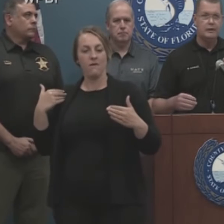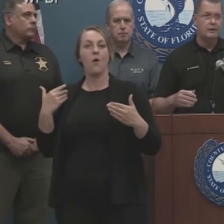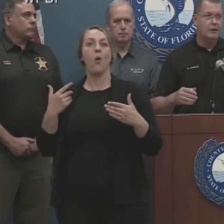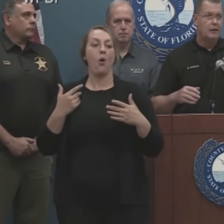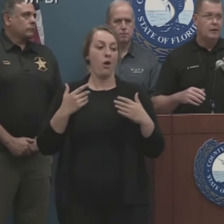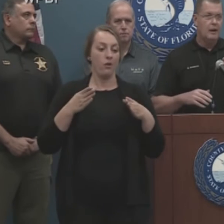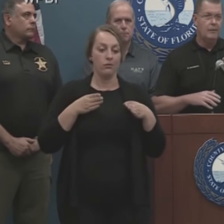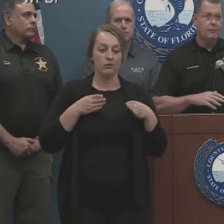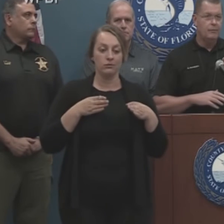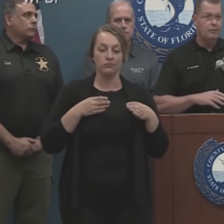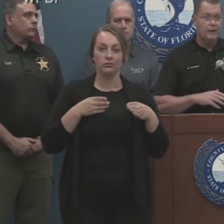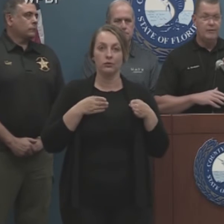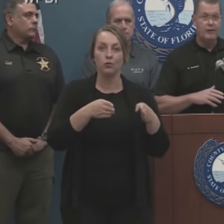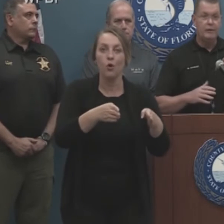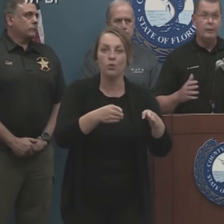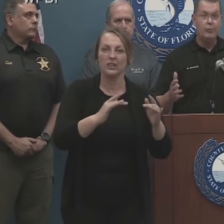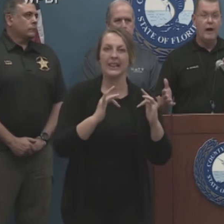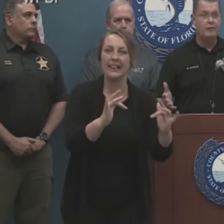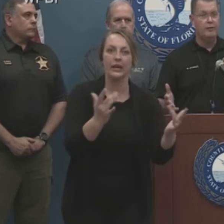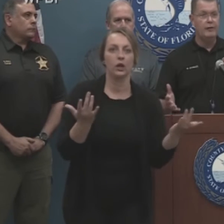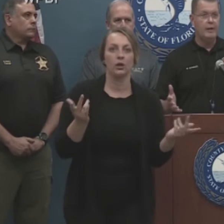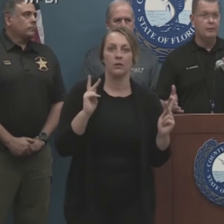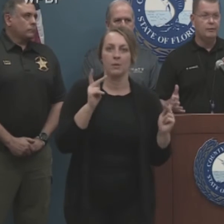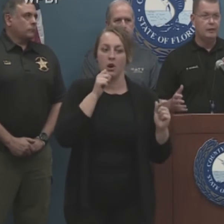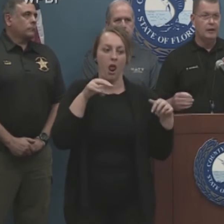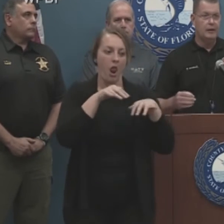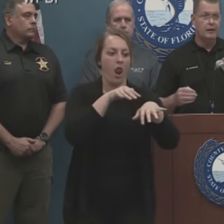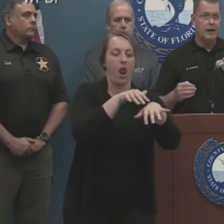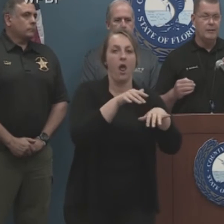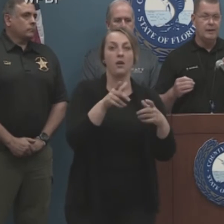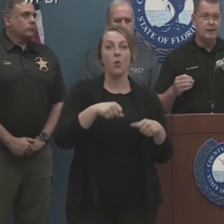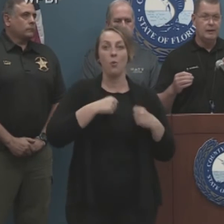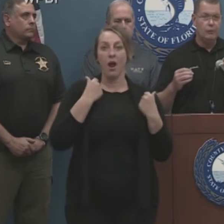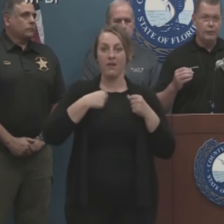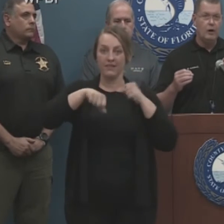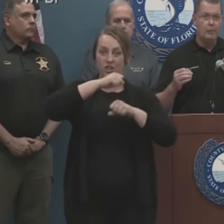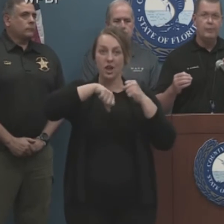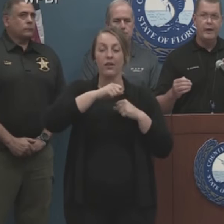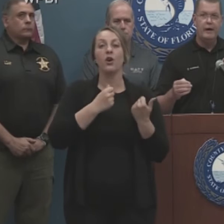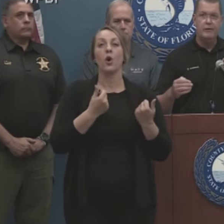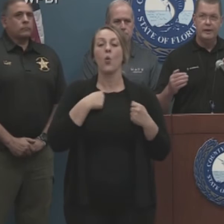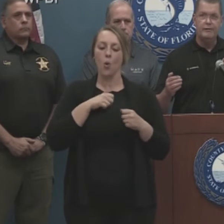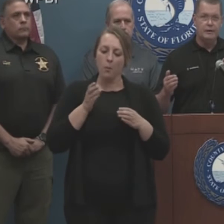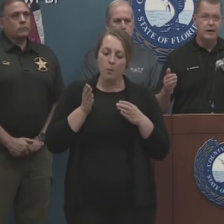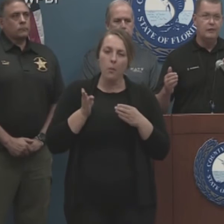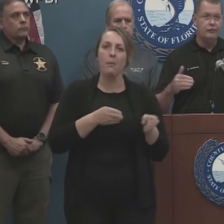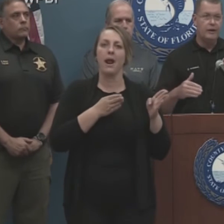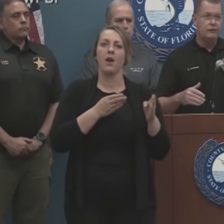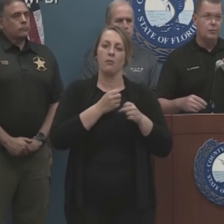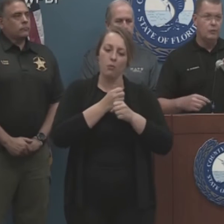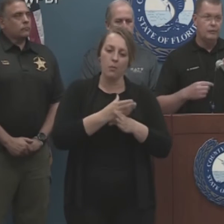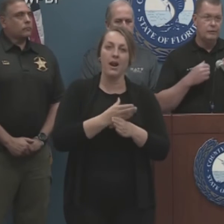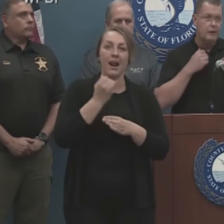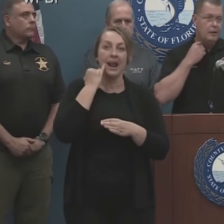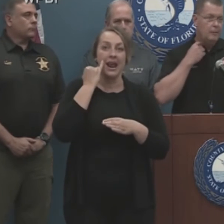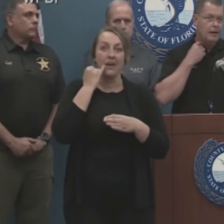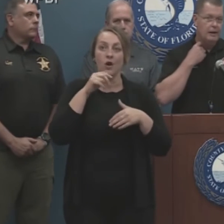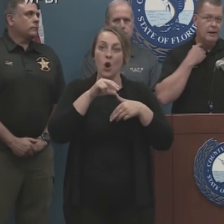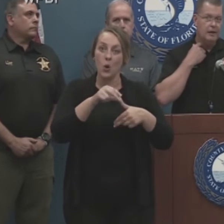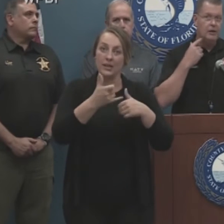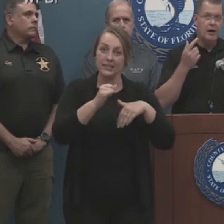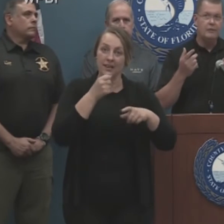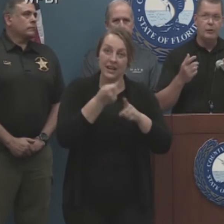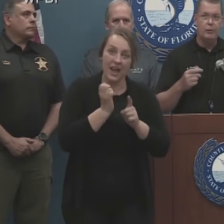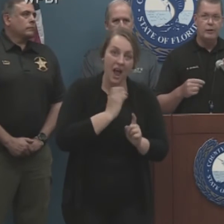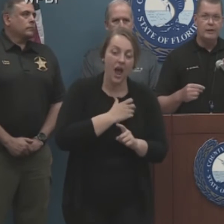relatively clear. Be very, very proud of your neighbors. I mean, we are prepared if it does change course.